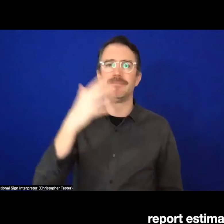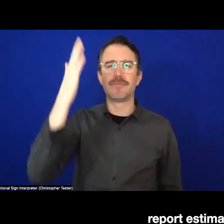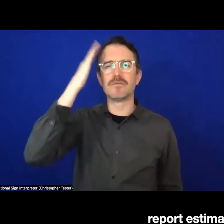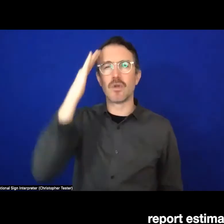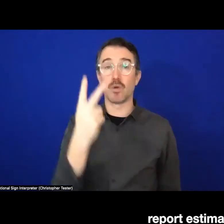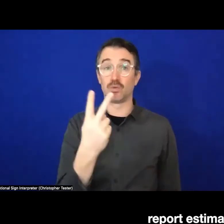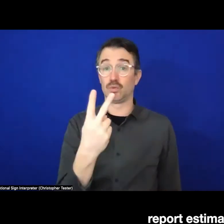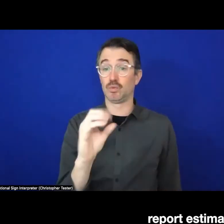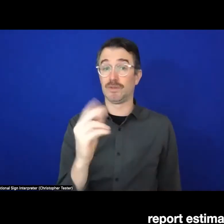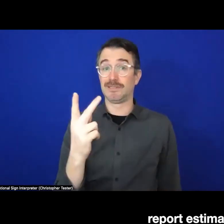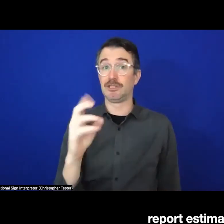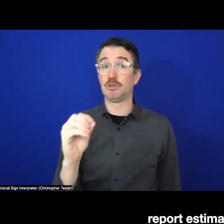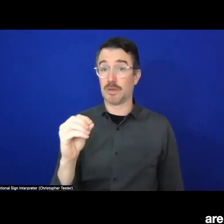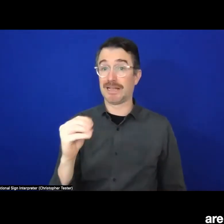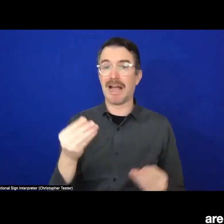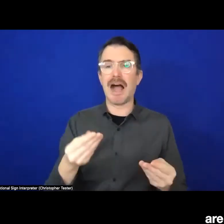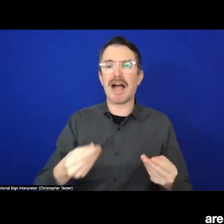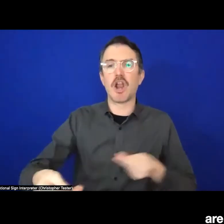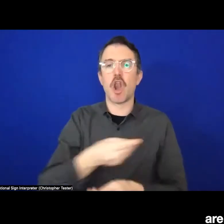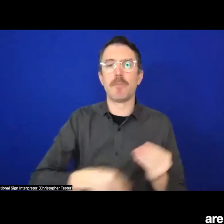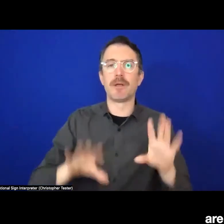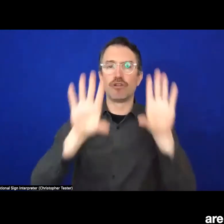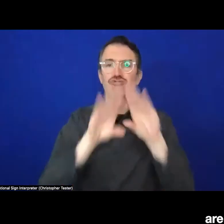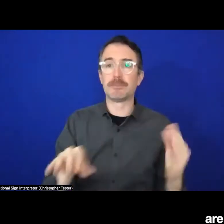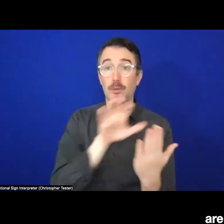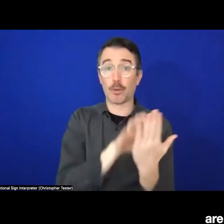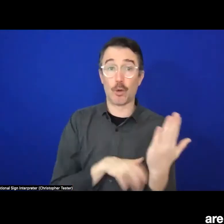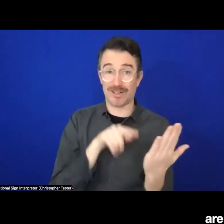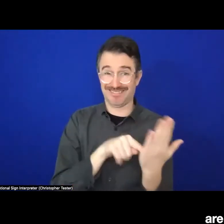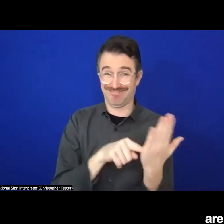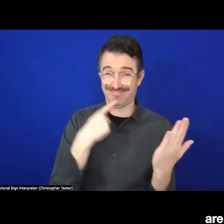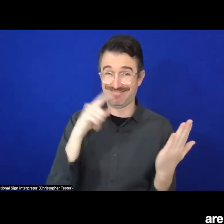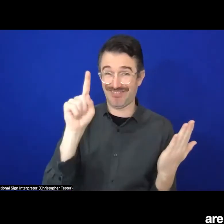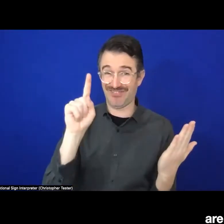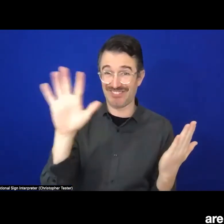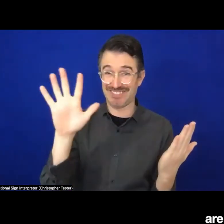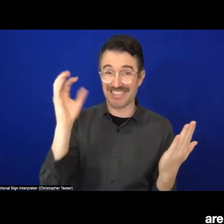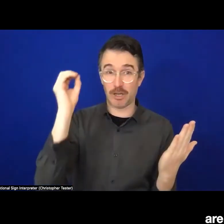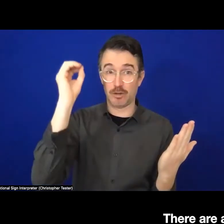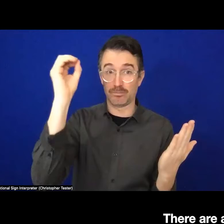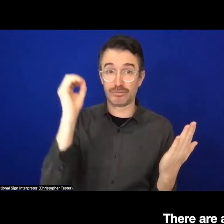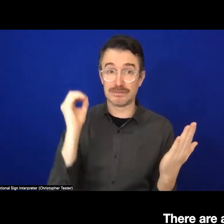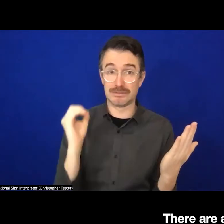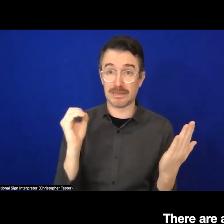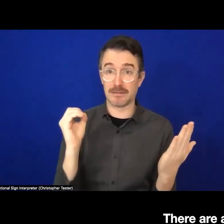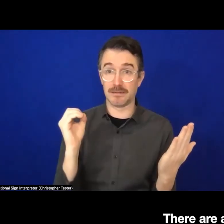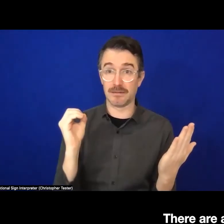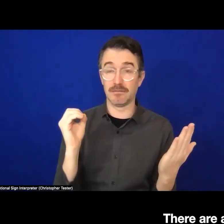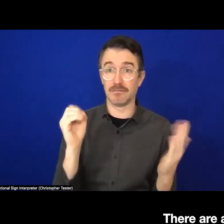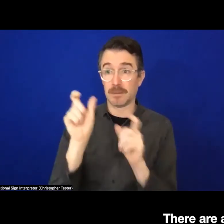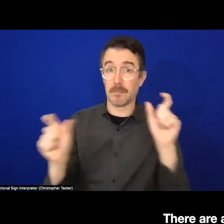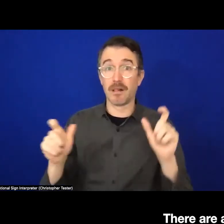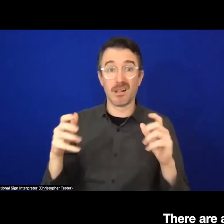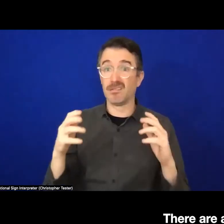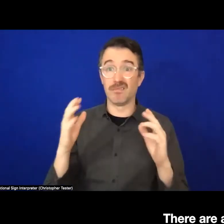people, or 15% out of the global population, are disabled. Around 80% of them live in the developing countries. There are